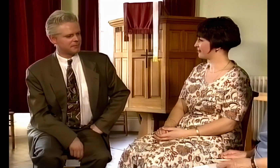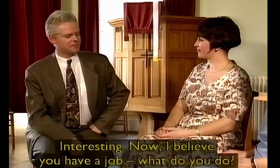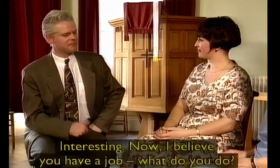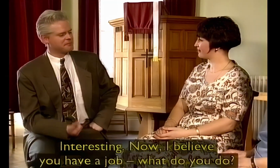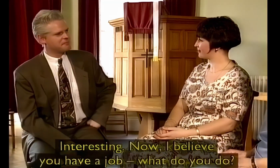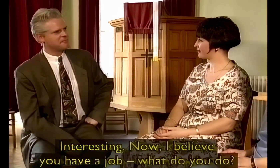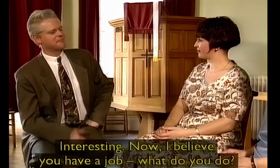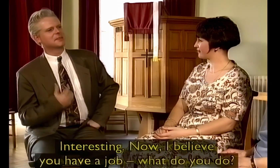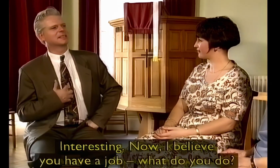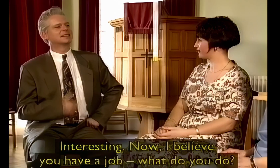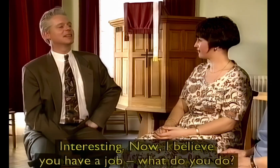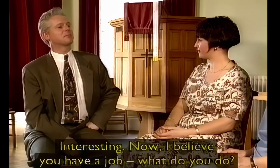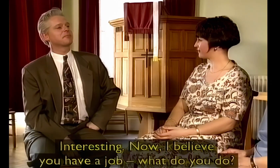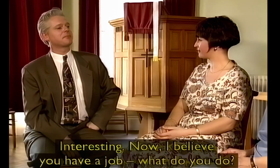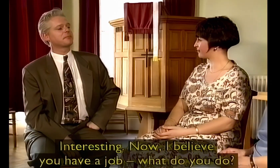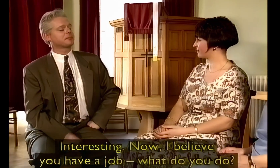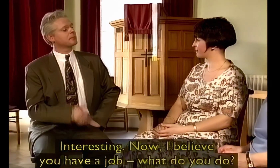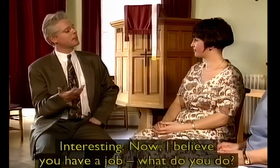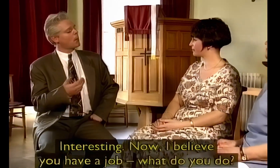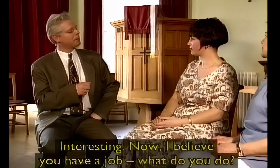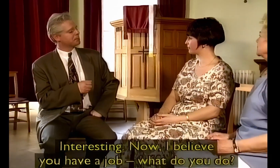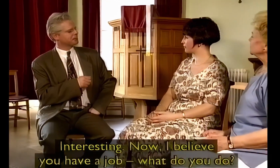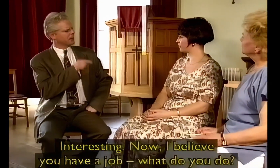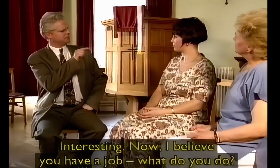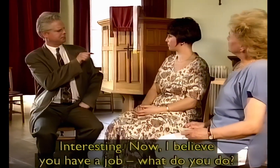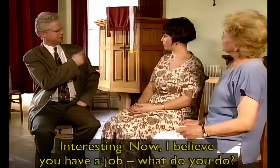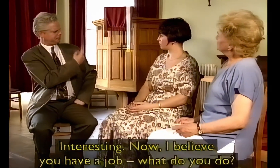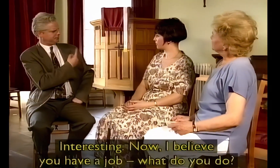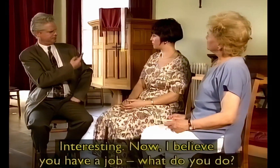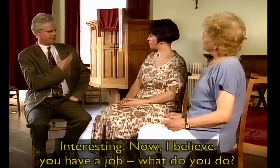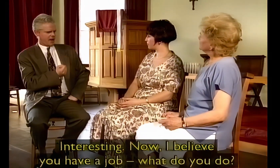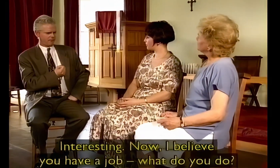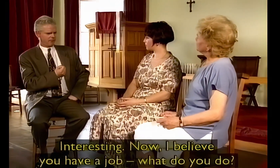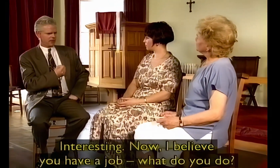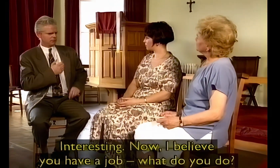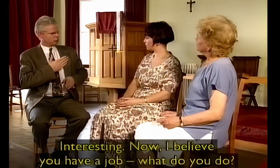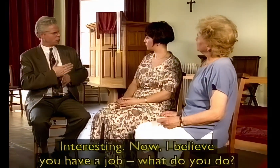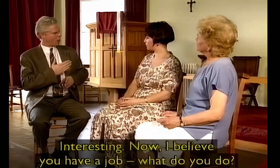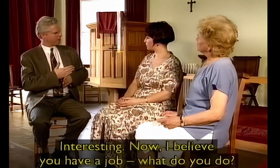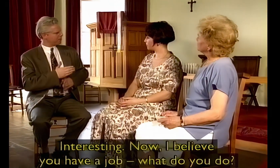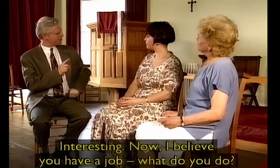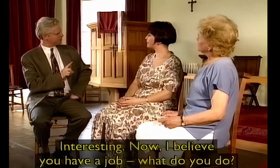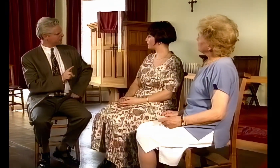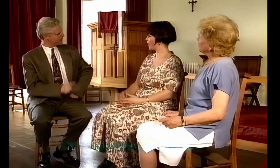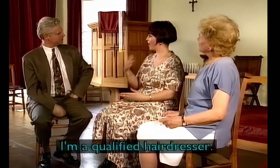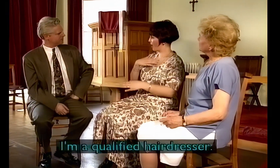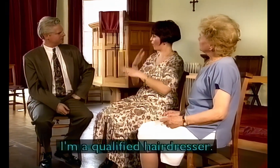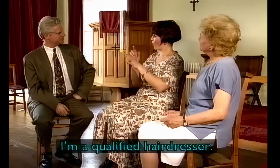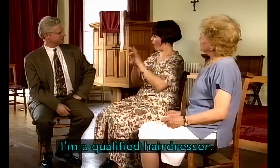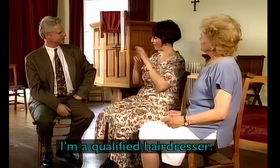Right. Interesting. So now, I believe you have a job. What do you do? Yes, I